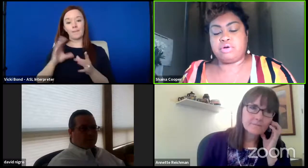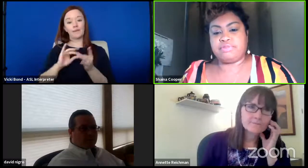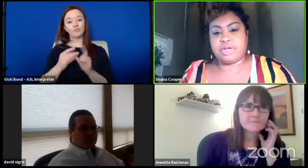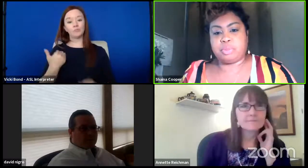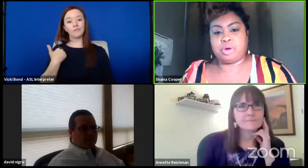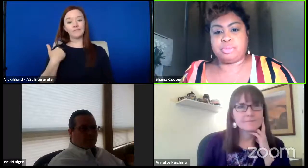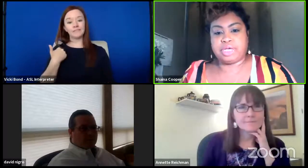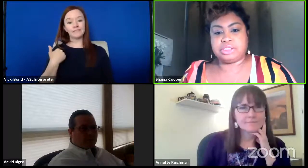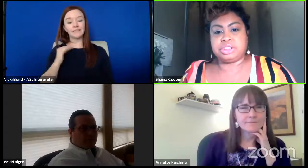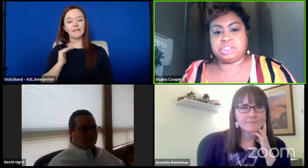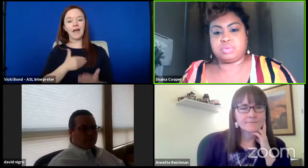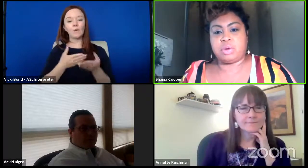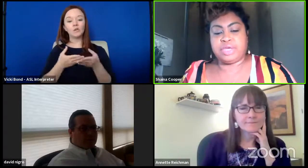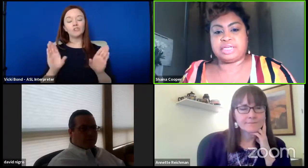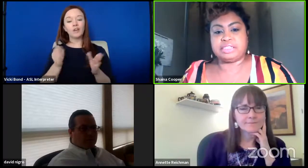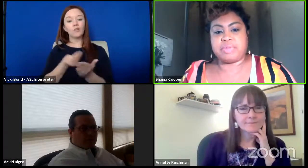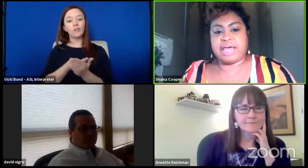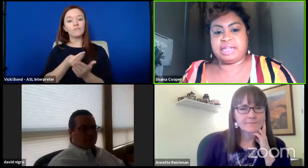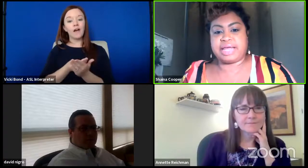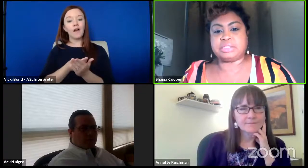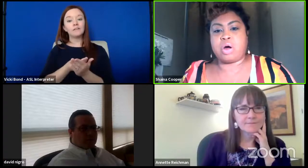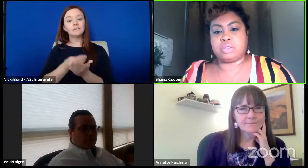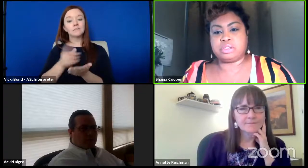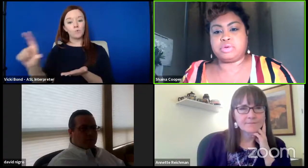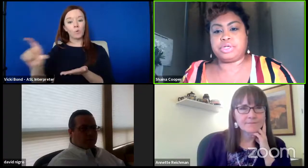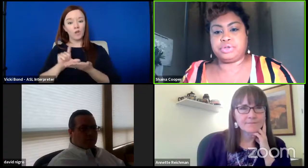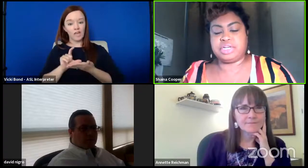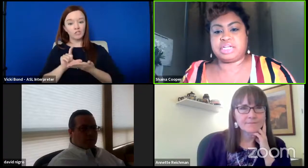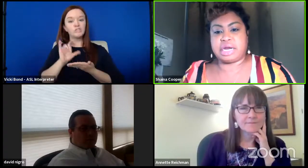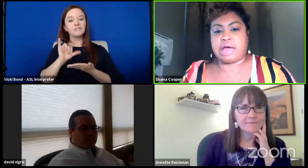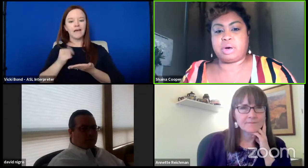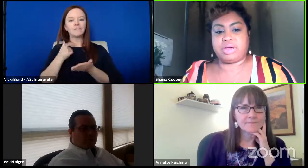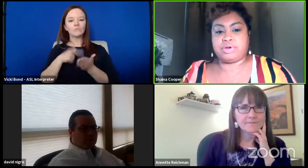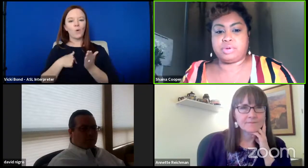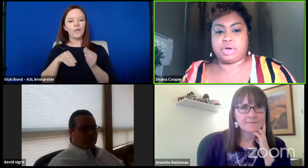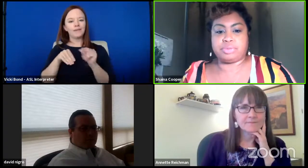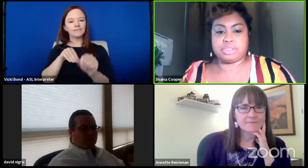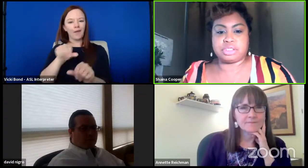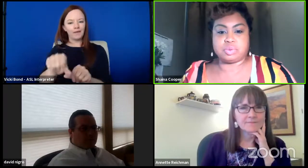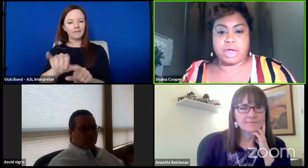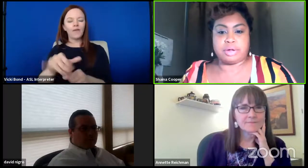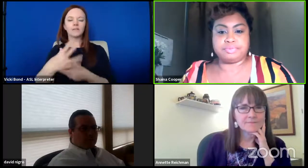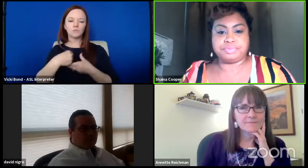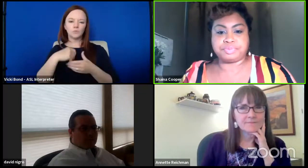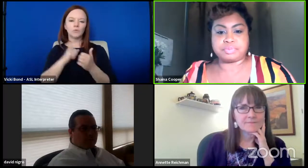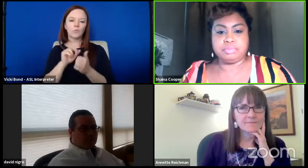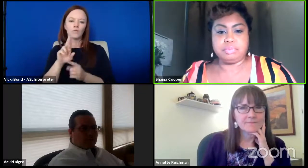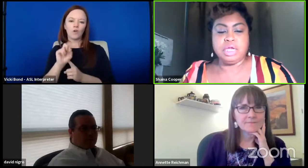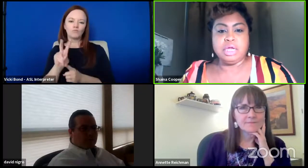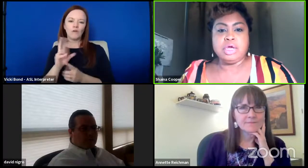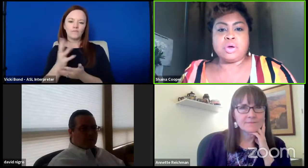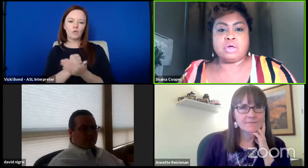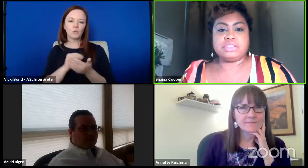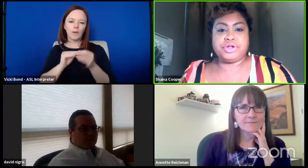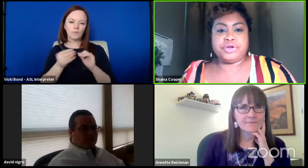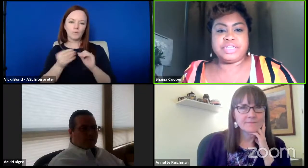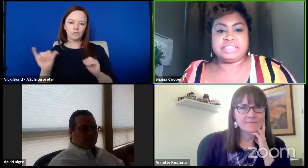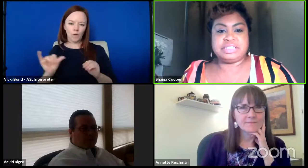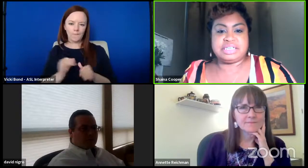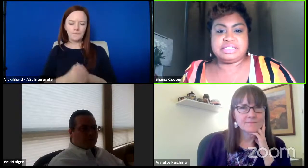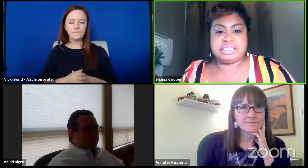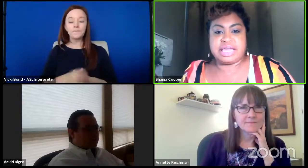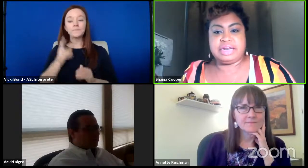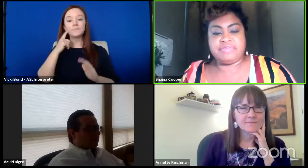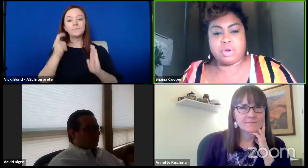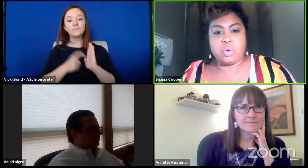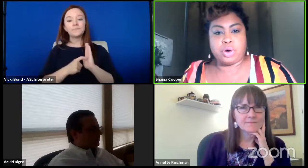our general fund appropriations is what we expend, and that's also included in our revenue numbers as well. You'll also notice,